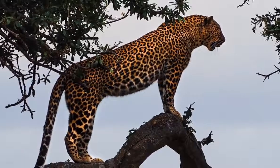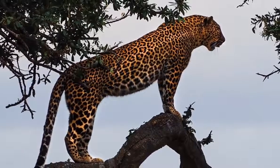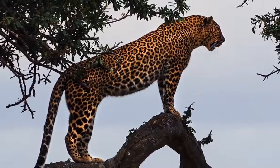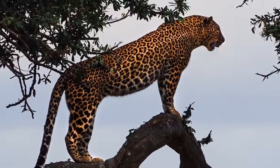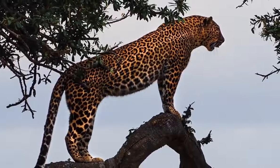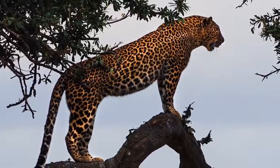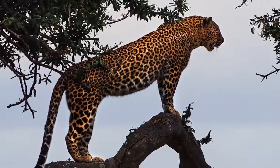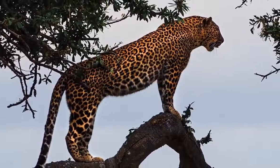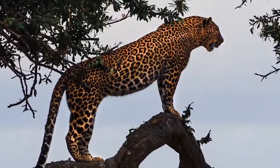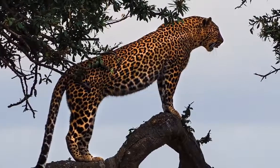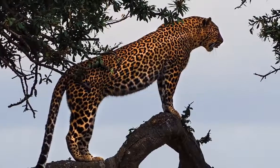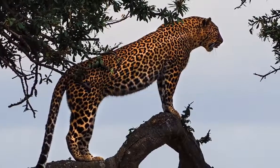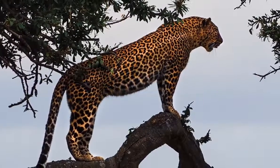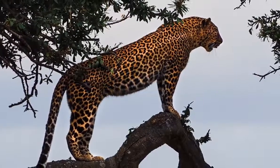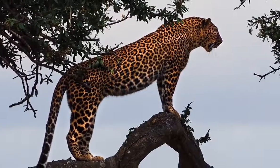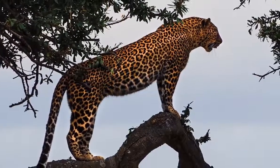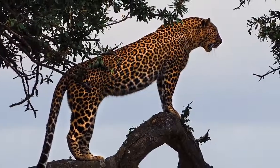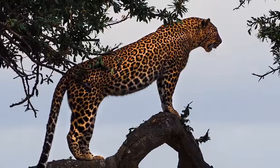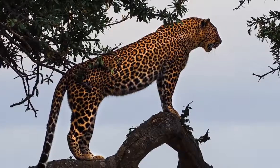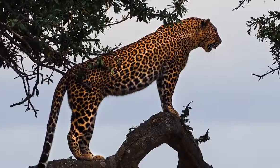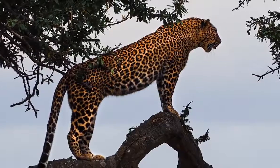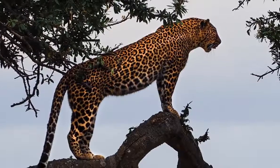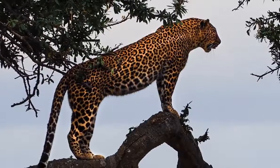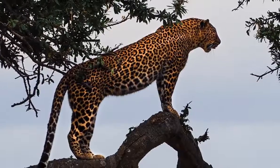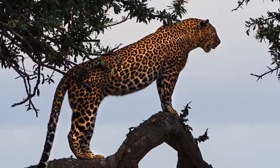Pretend to climb a ladder or a tree.